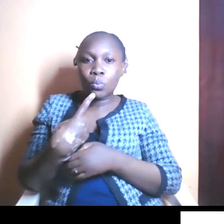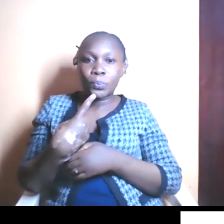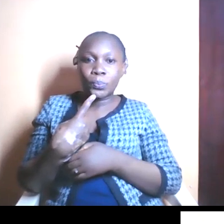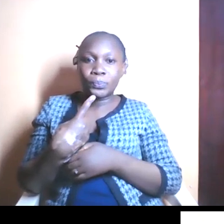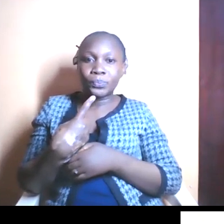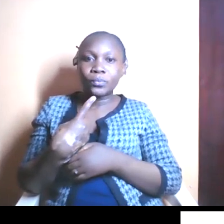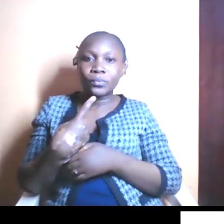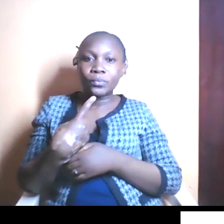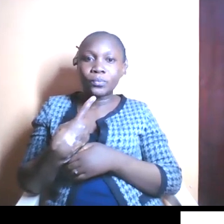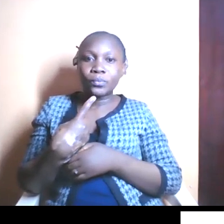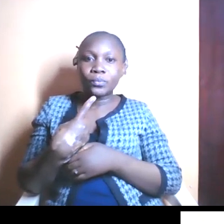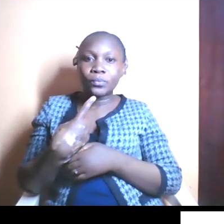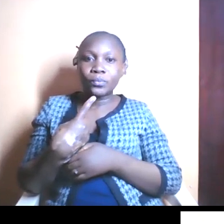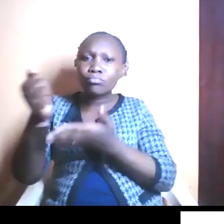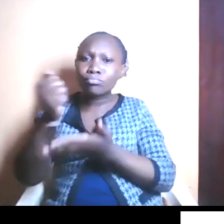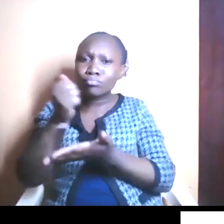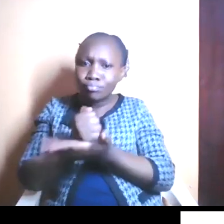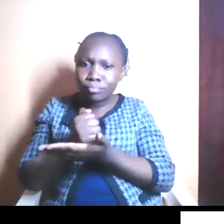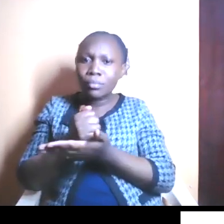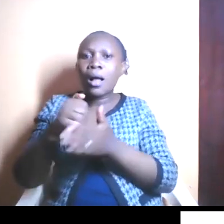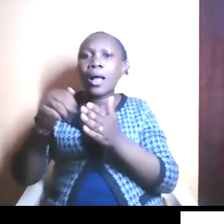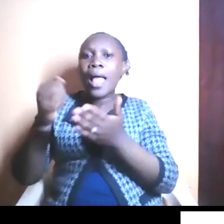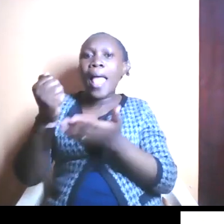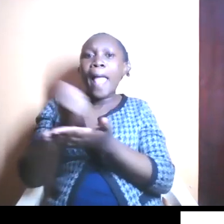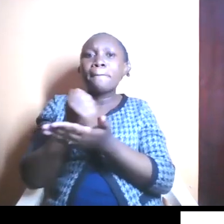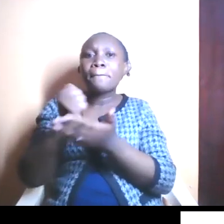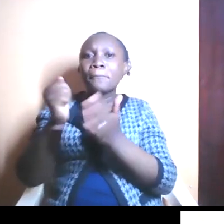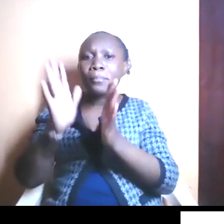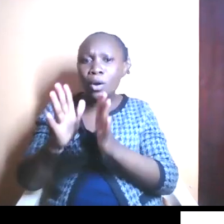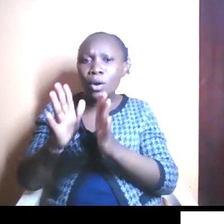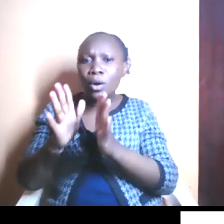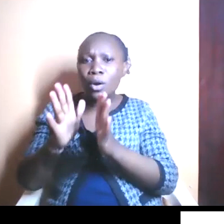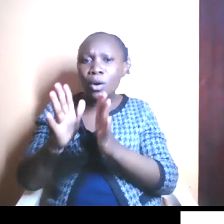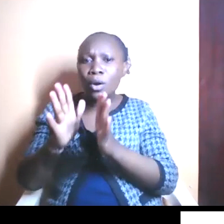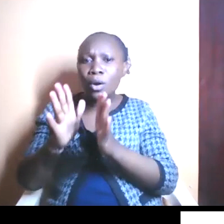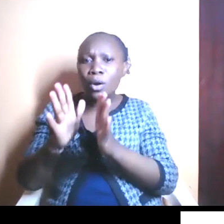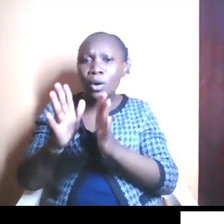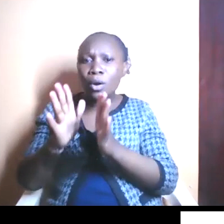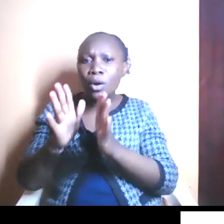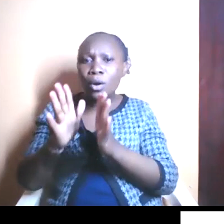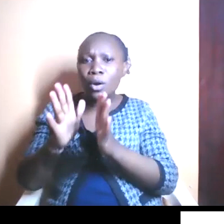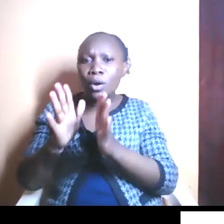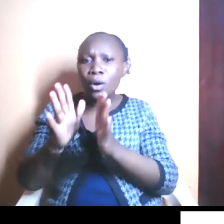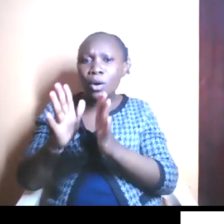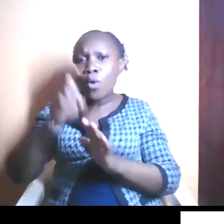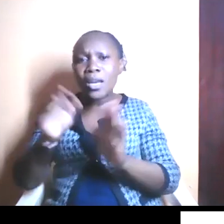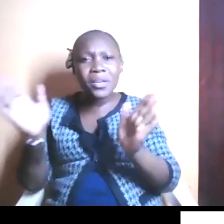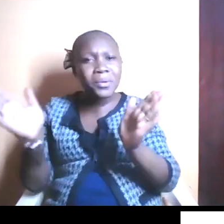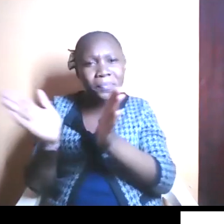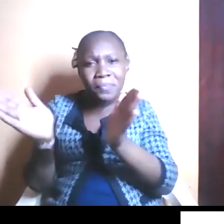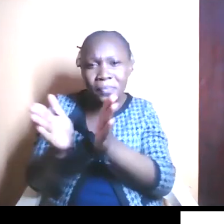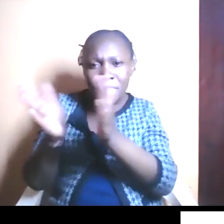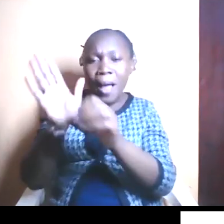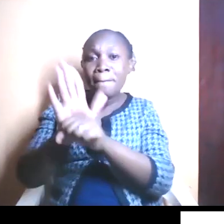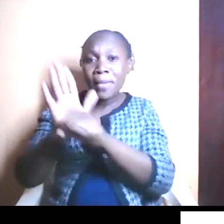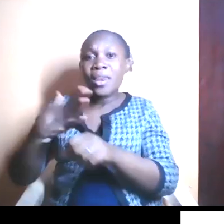employee wellness programs, I know this is what we are doing this year. So a lot of our focus is on employee wellness. So if you're looking for